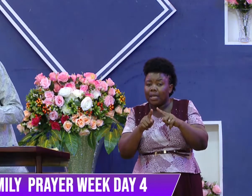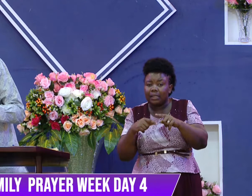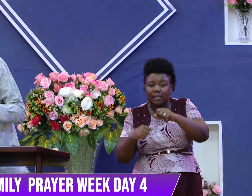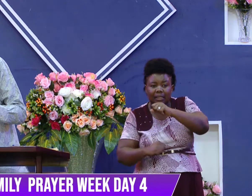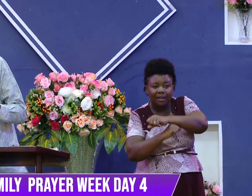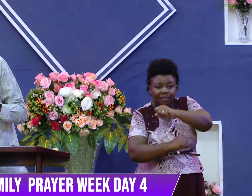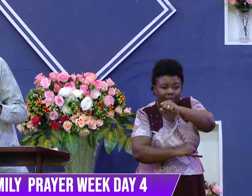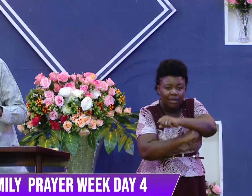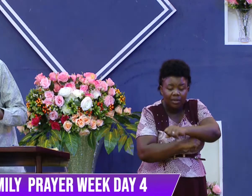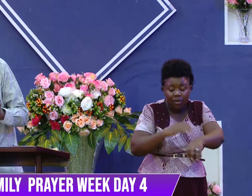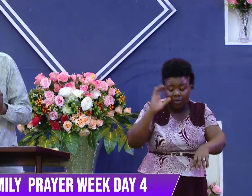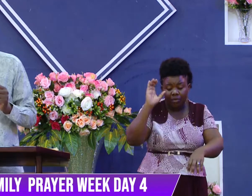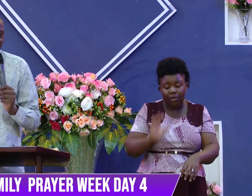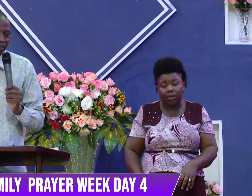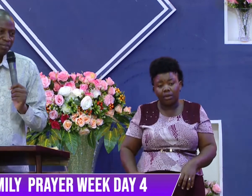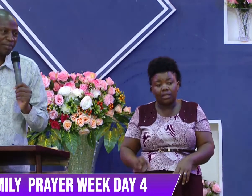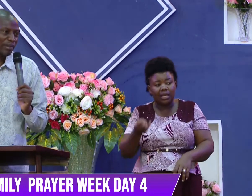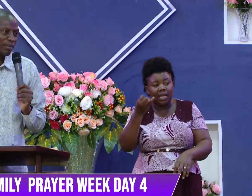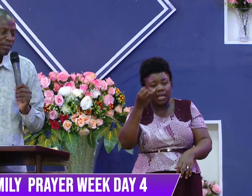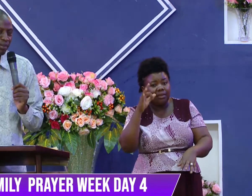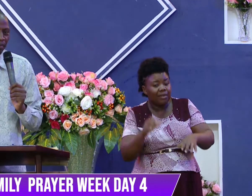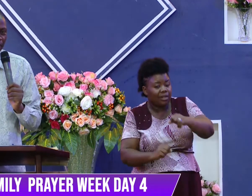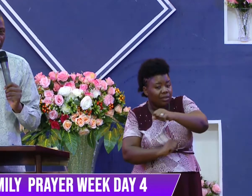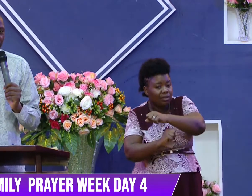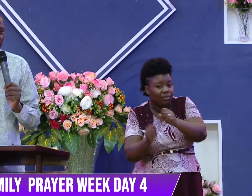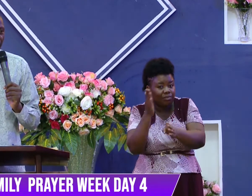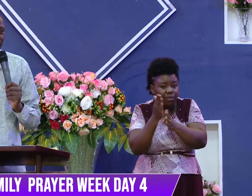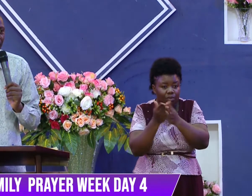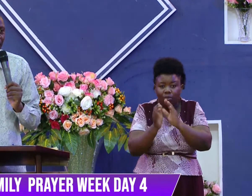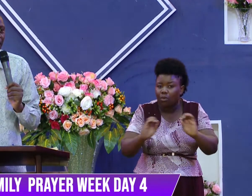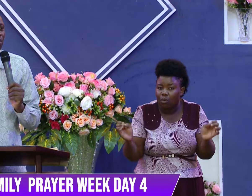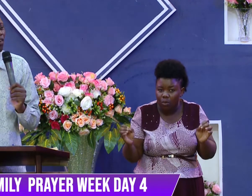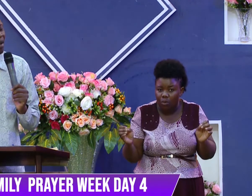afar. But once the foundation of character is